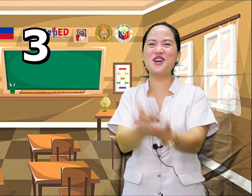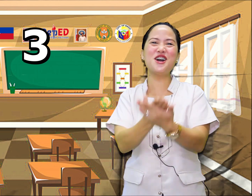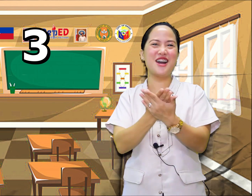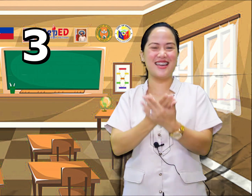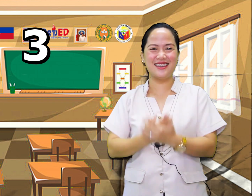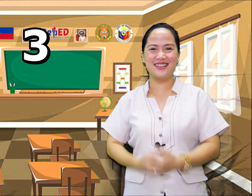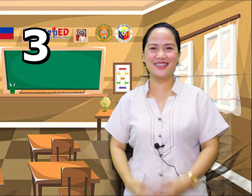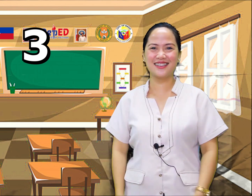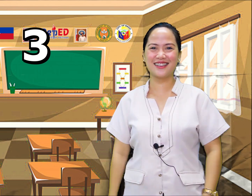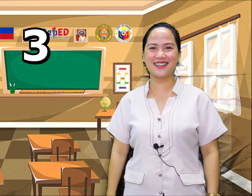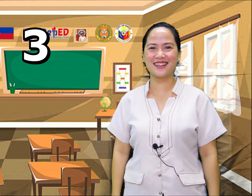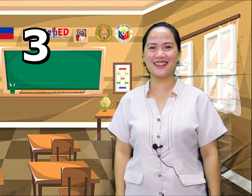Good!